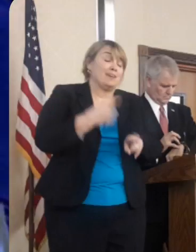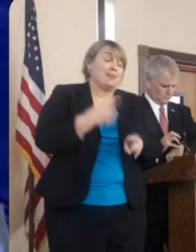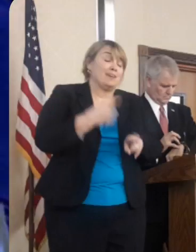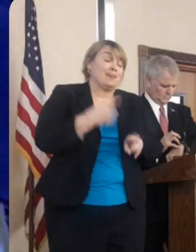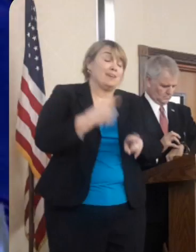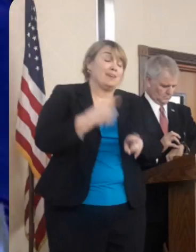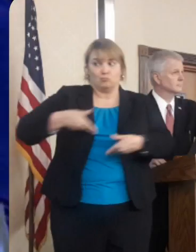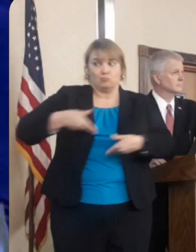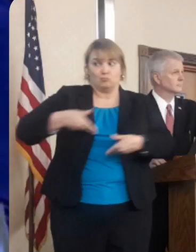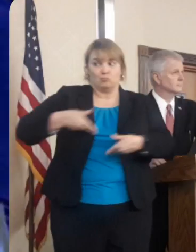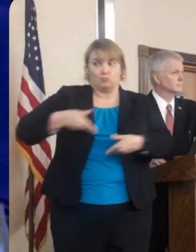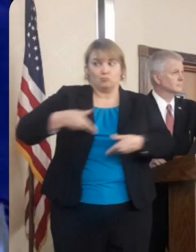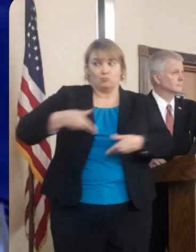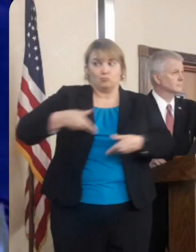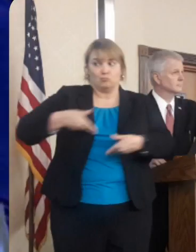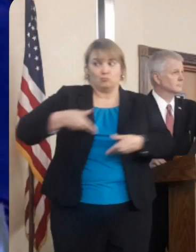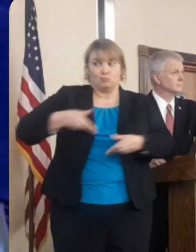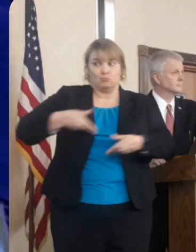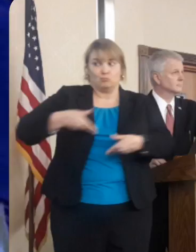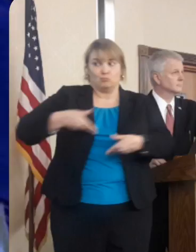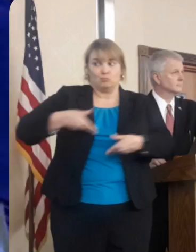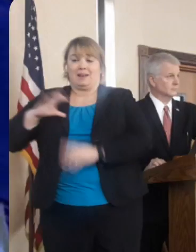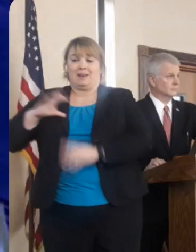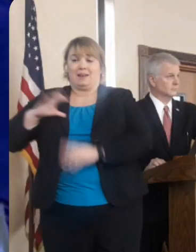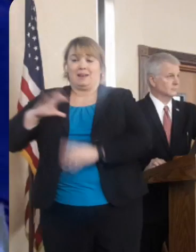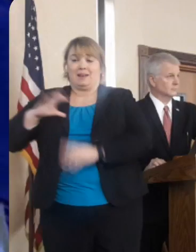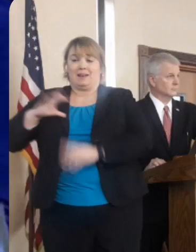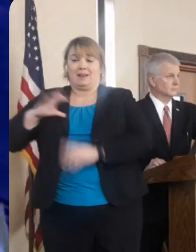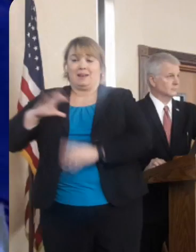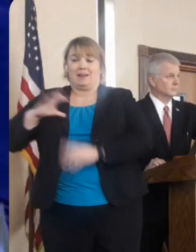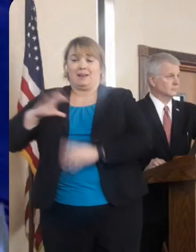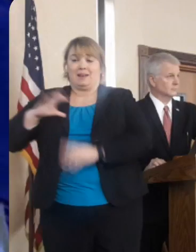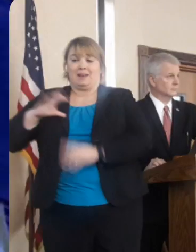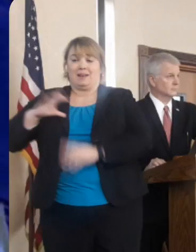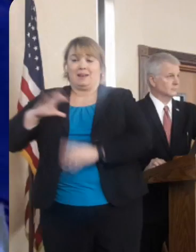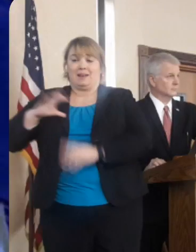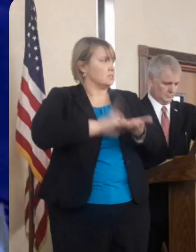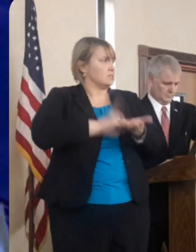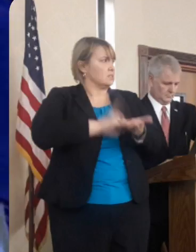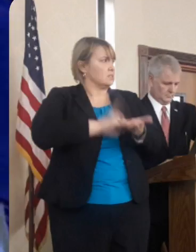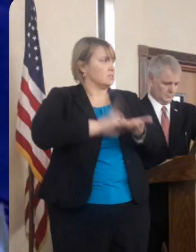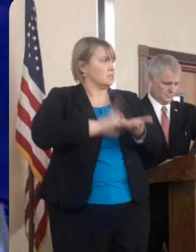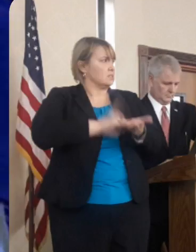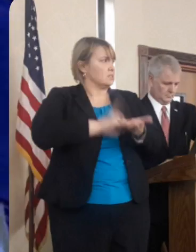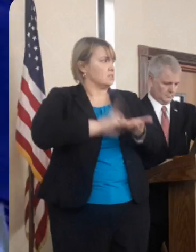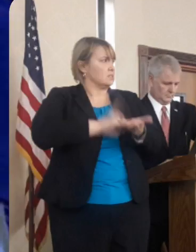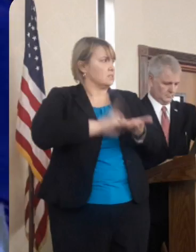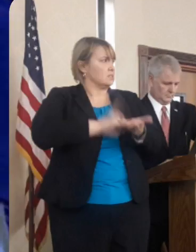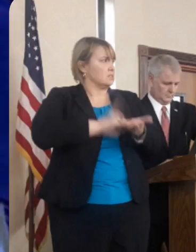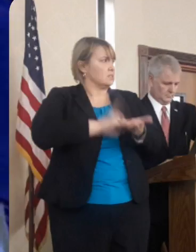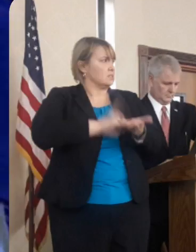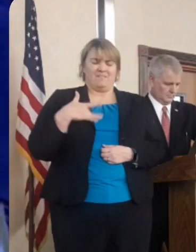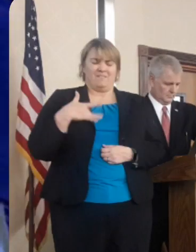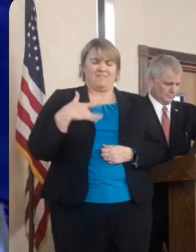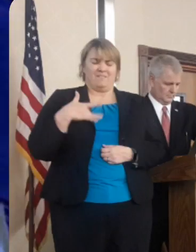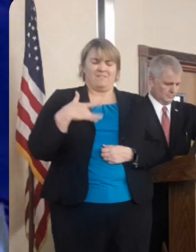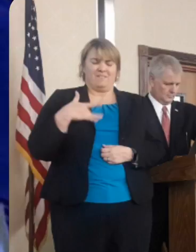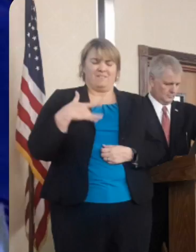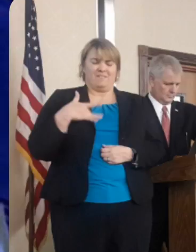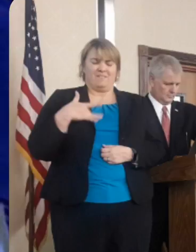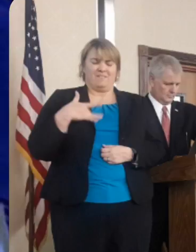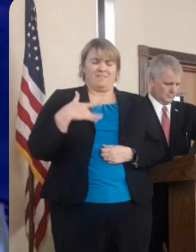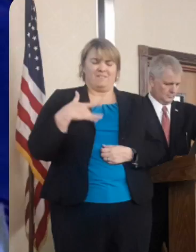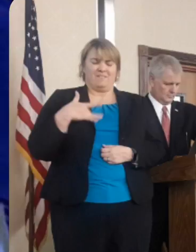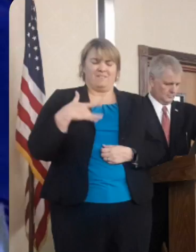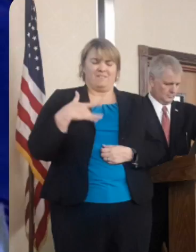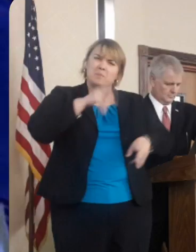concerns me, and that is that folks that work in the state legislature have access to information that other folks do not. I think we would